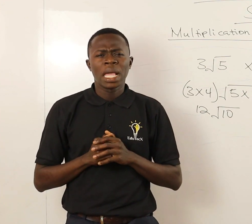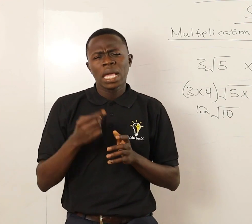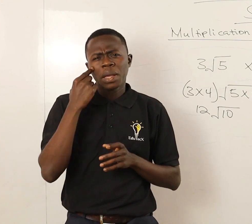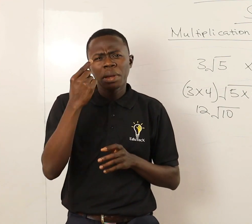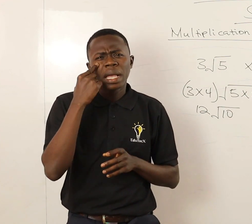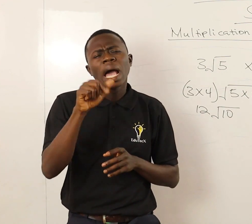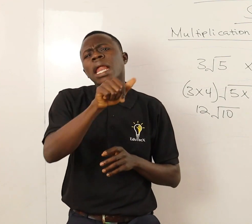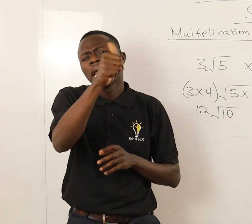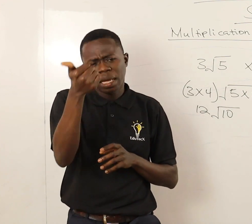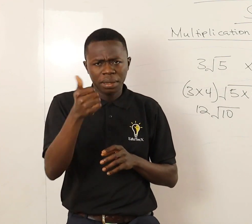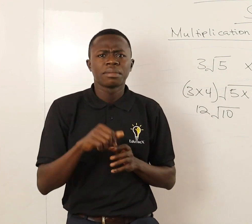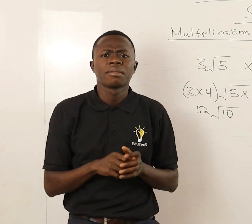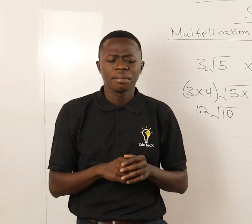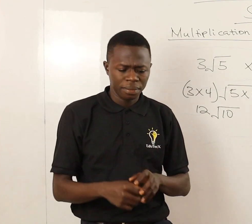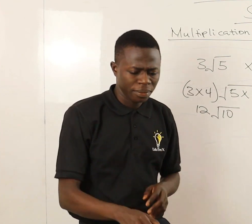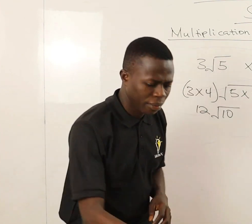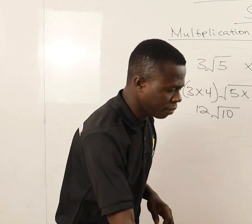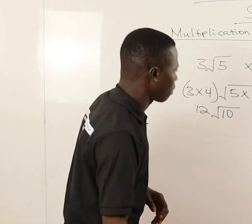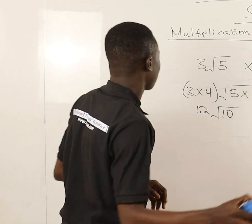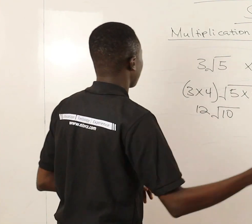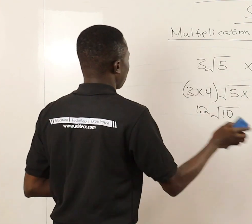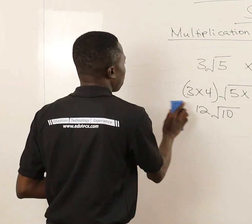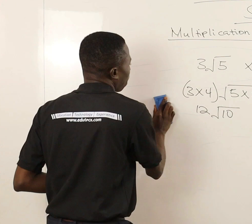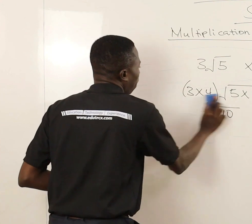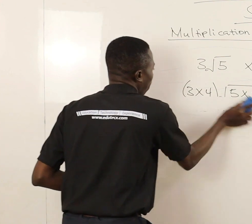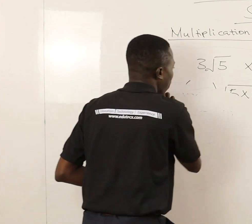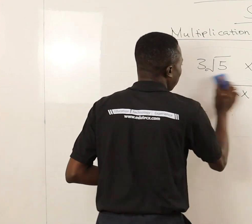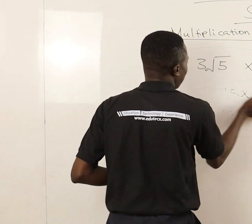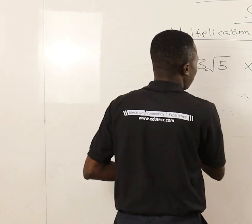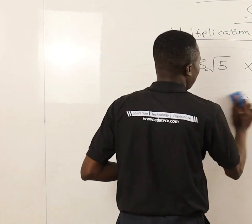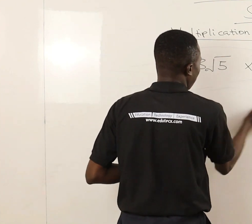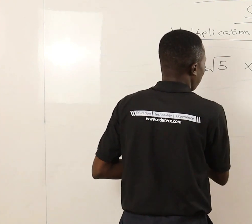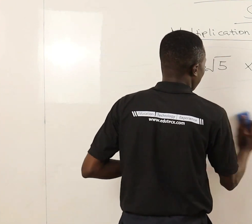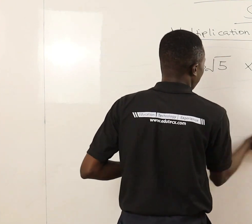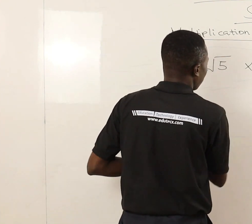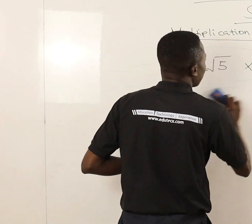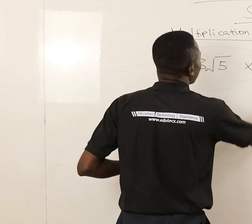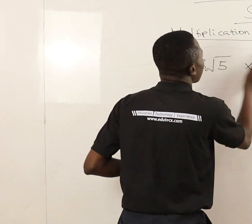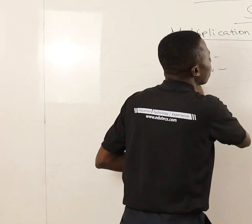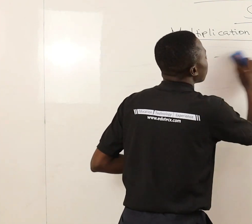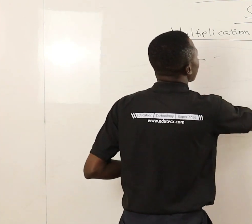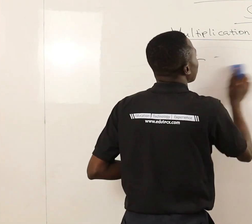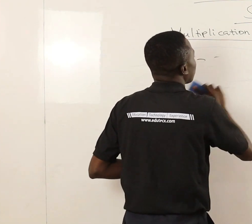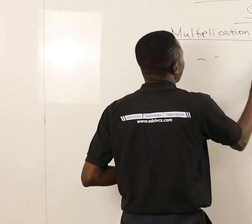sets of this form as well. Now let's look at another form of sets and how we can multiply them.